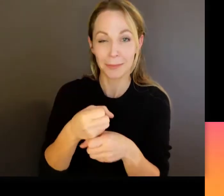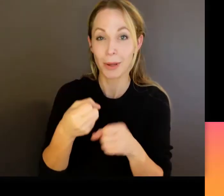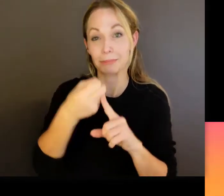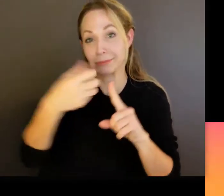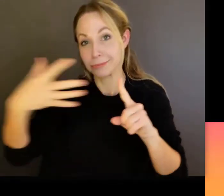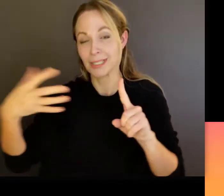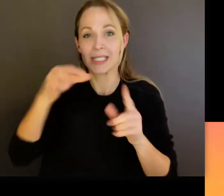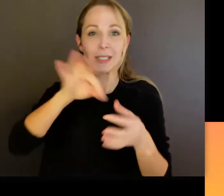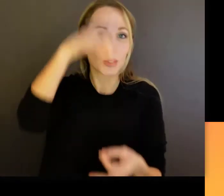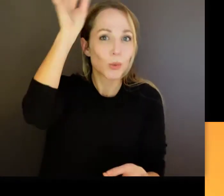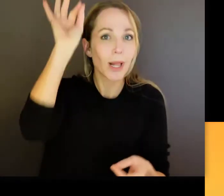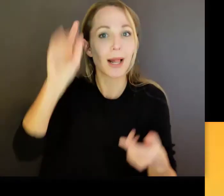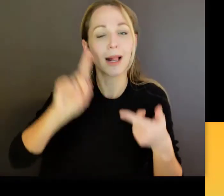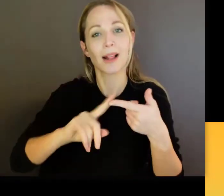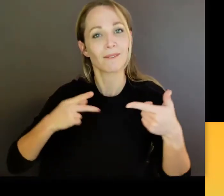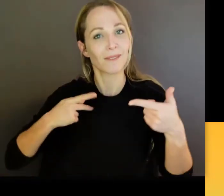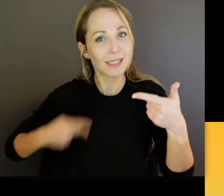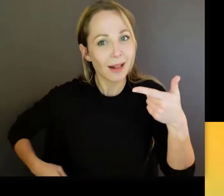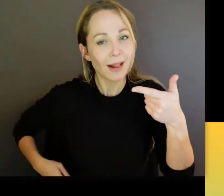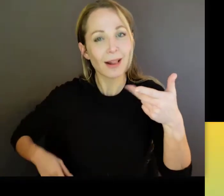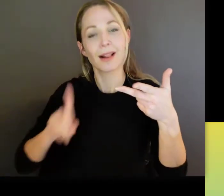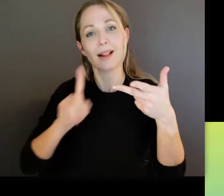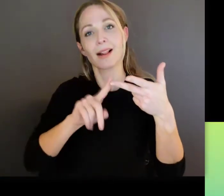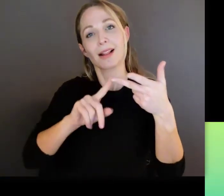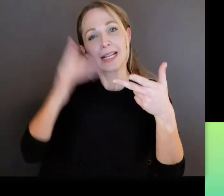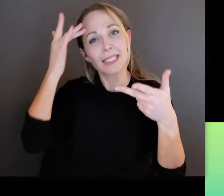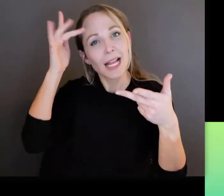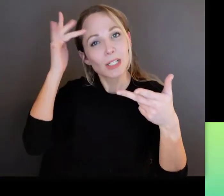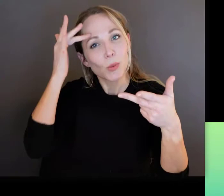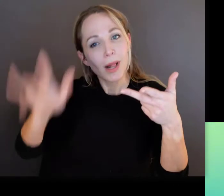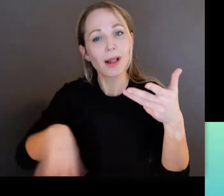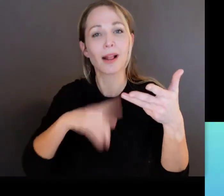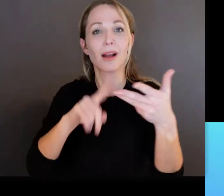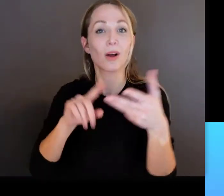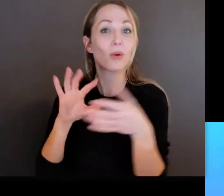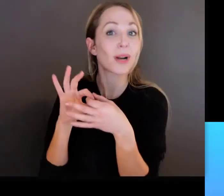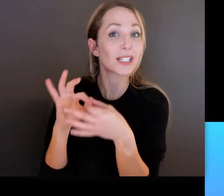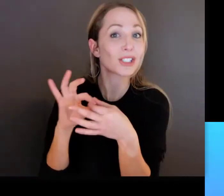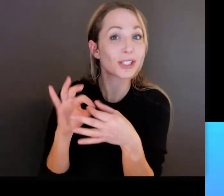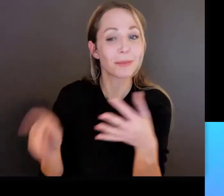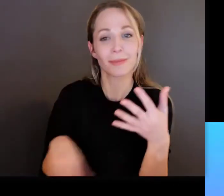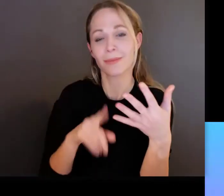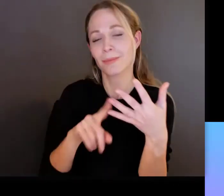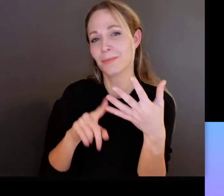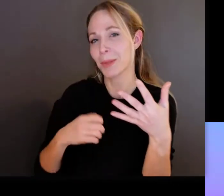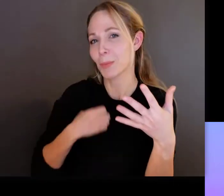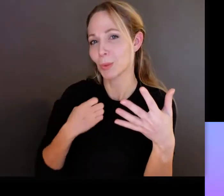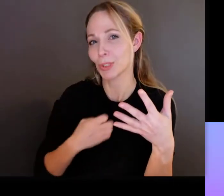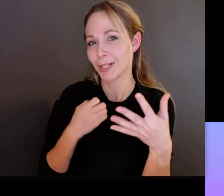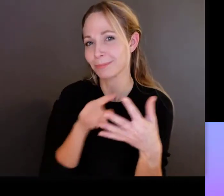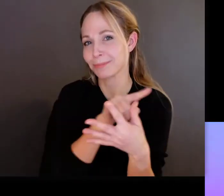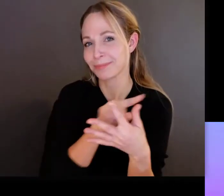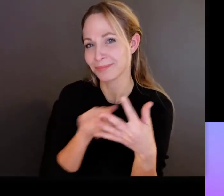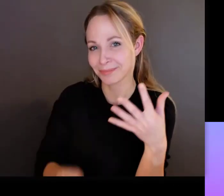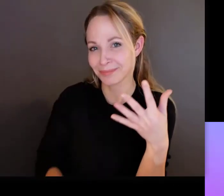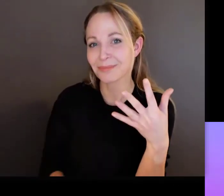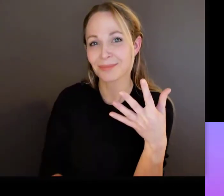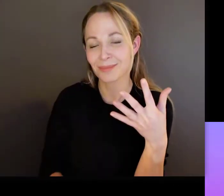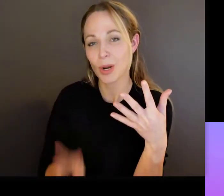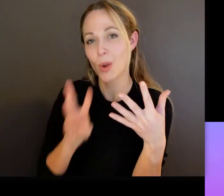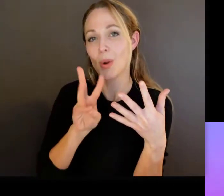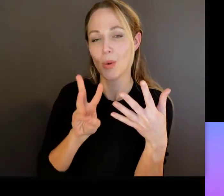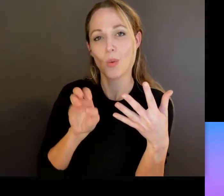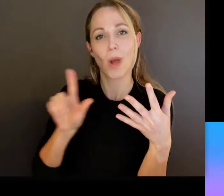for spiritual, physical, intellectual, relational, and finally,